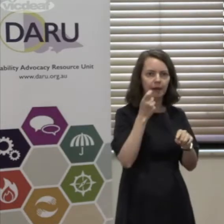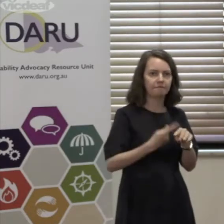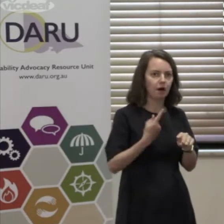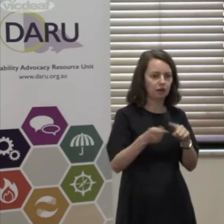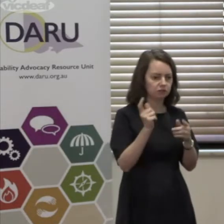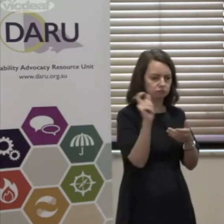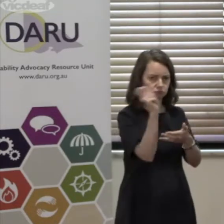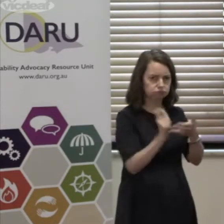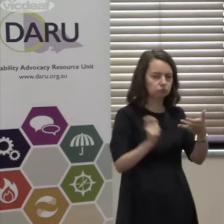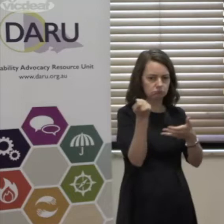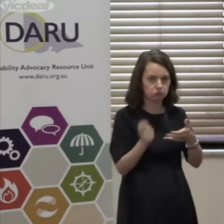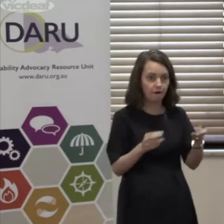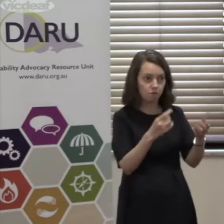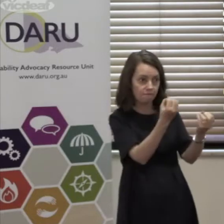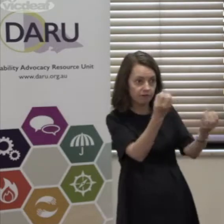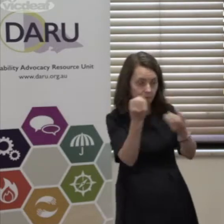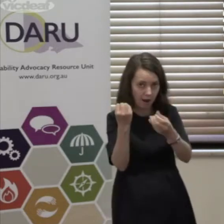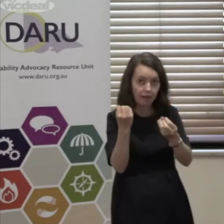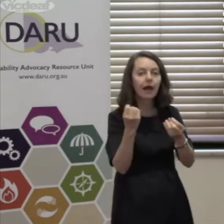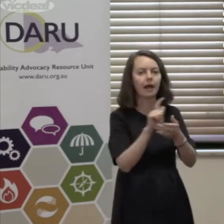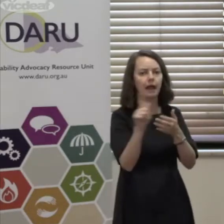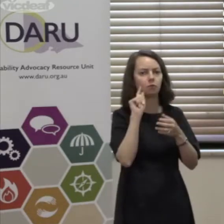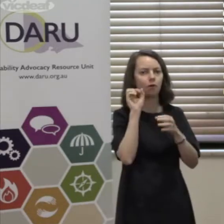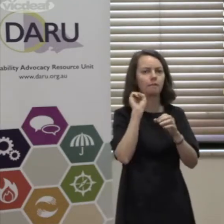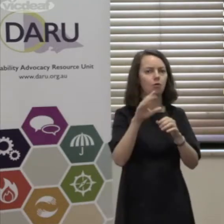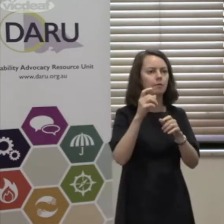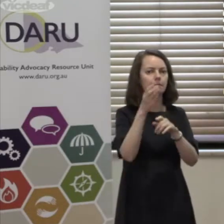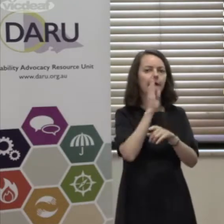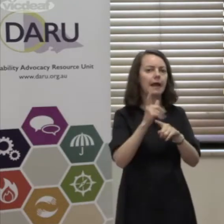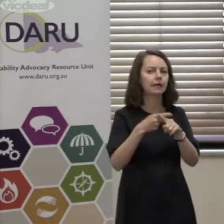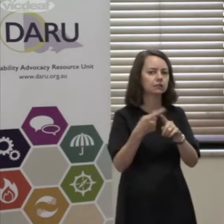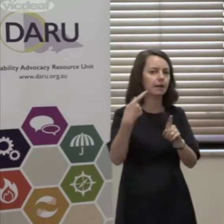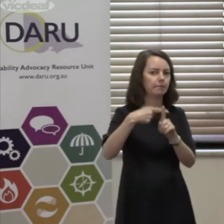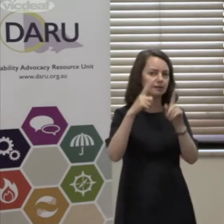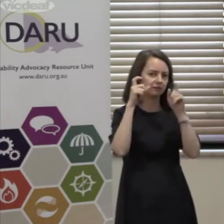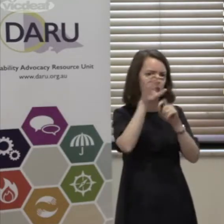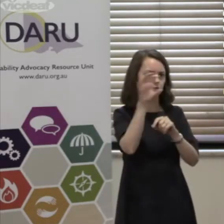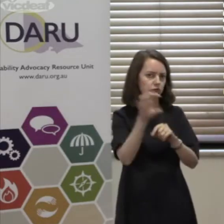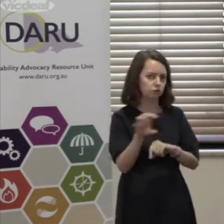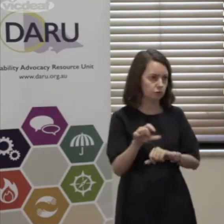so that we can get some feedback from you. So,